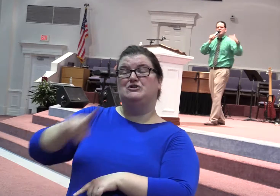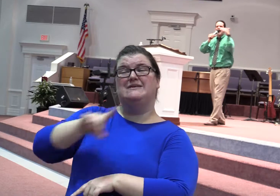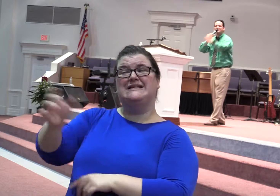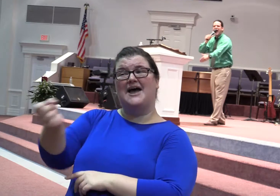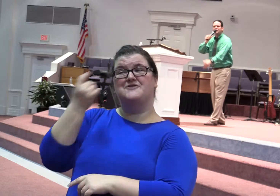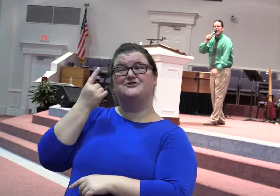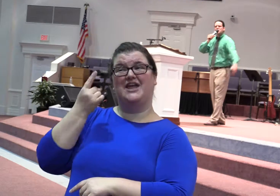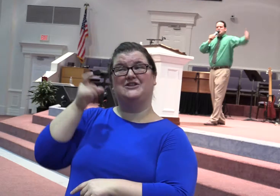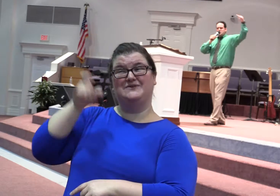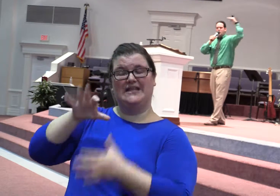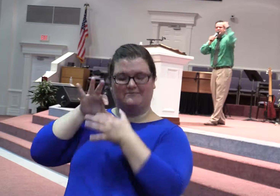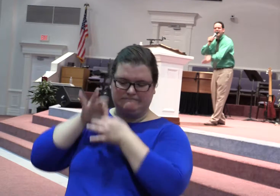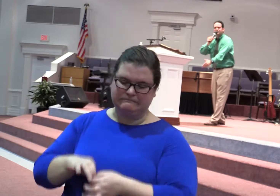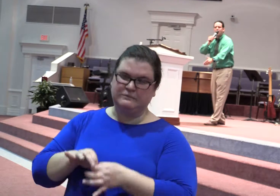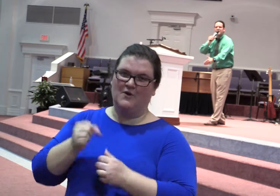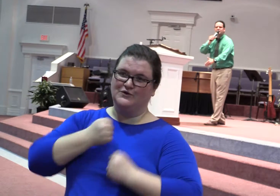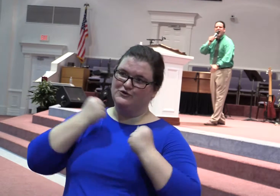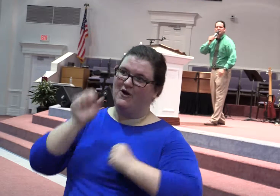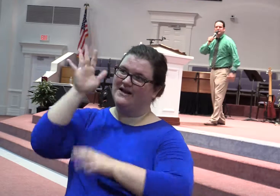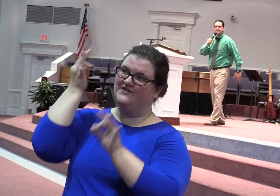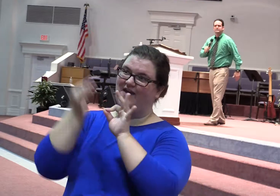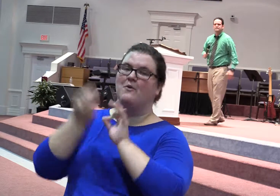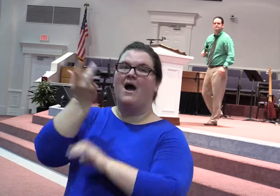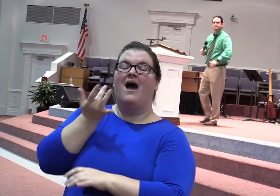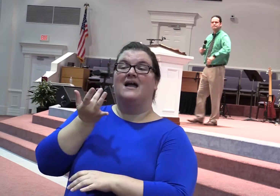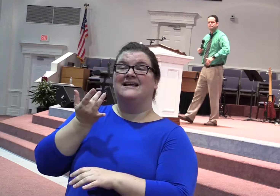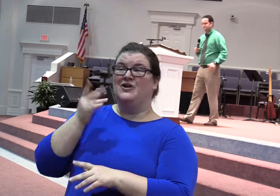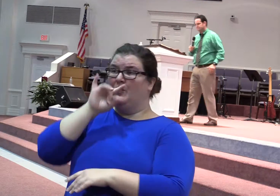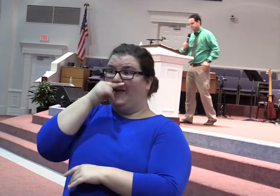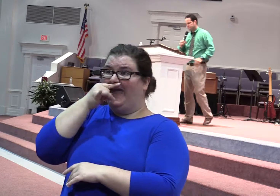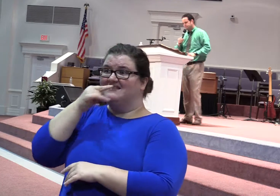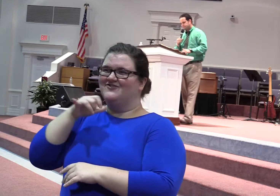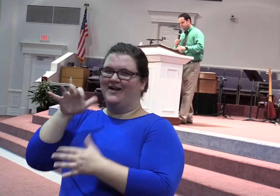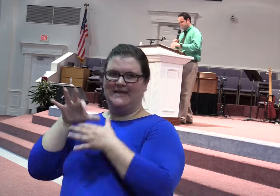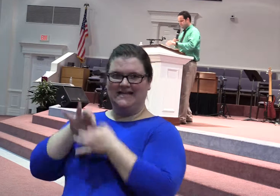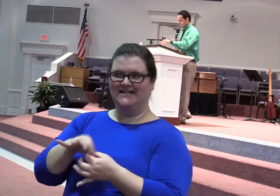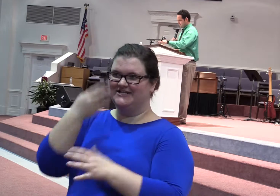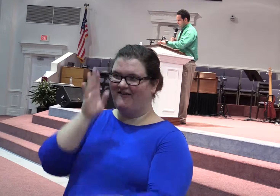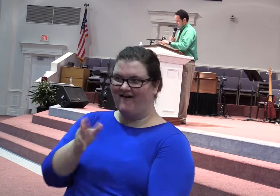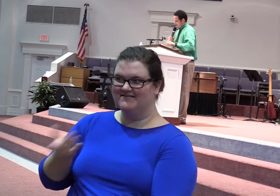if you're not grounded, your kids won't be grounded. Amen.